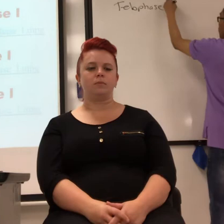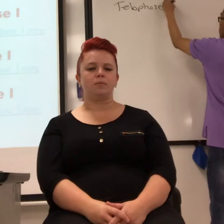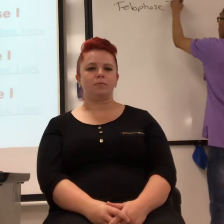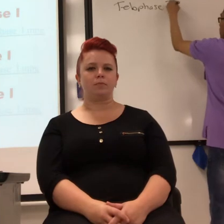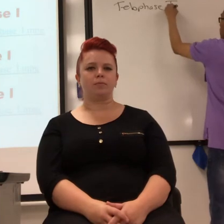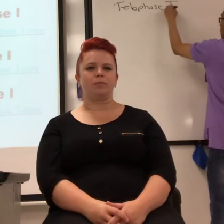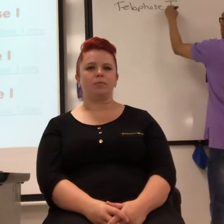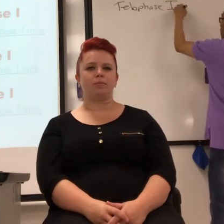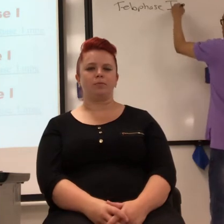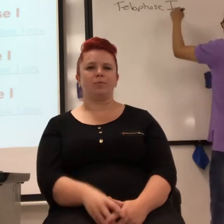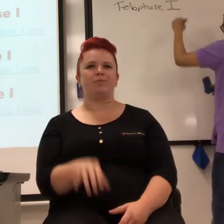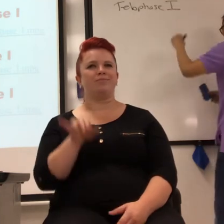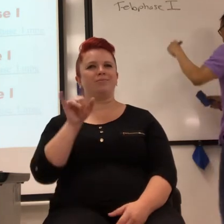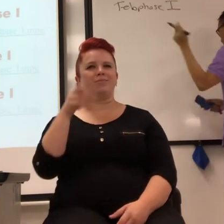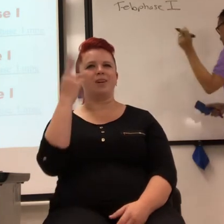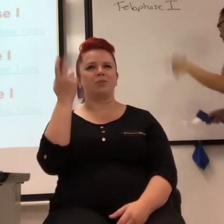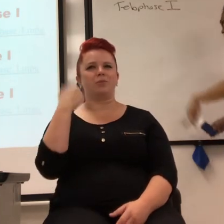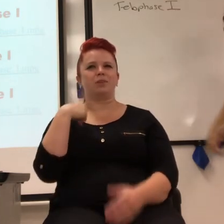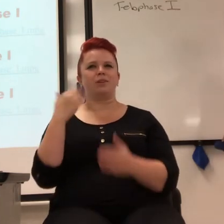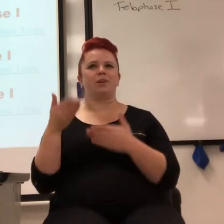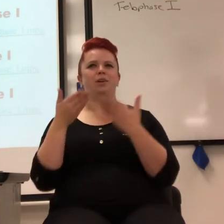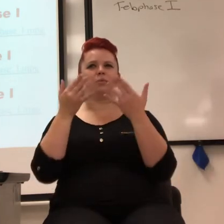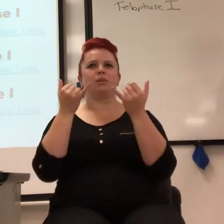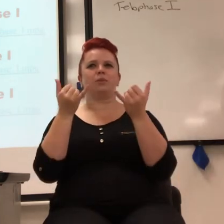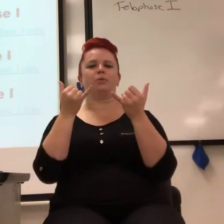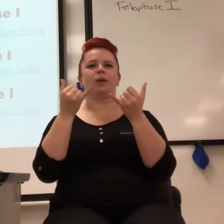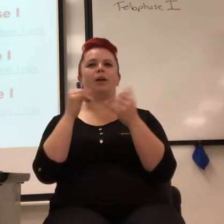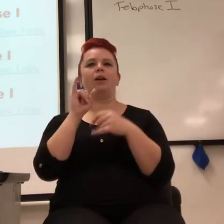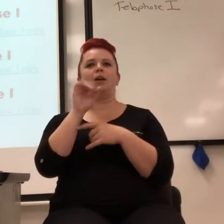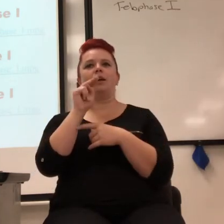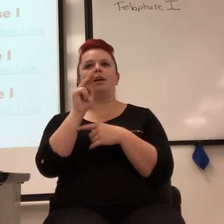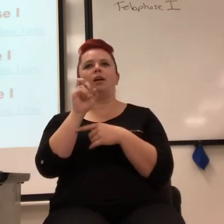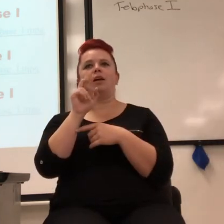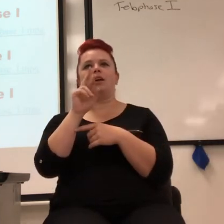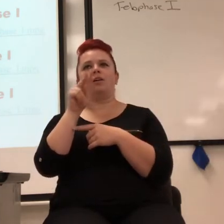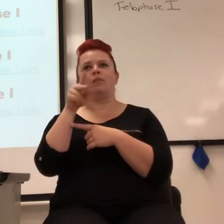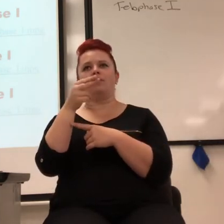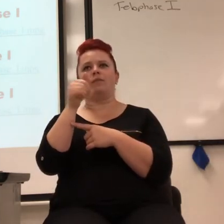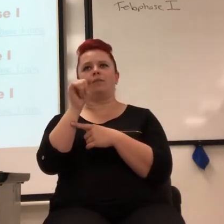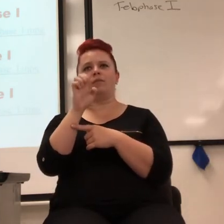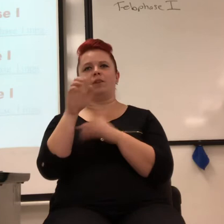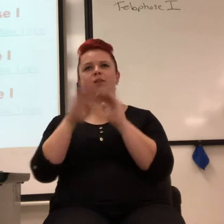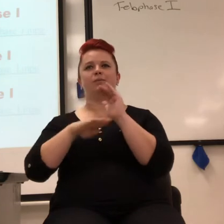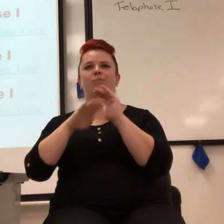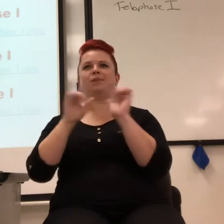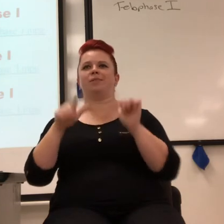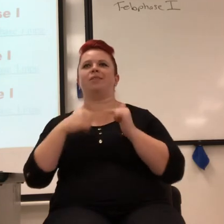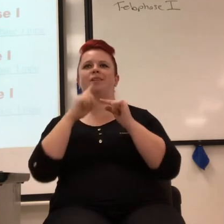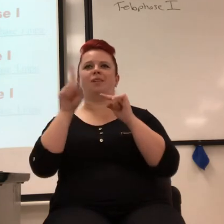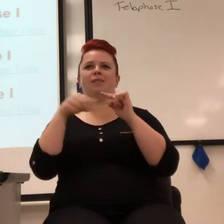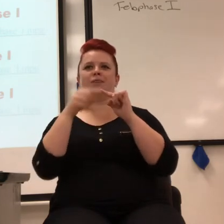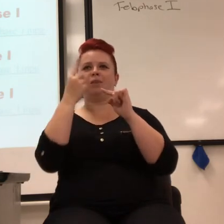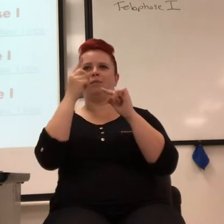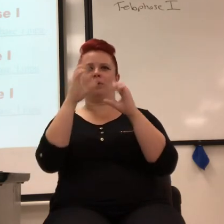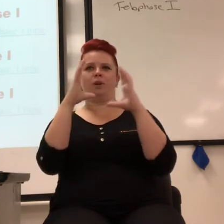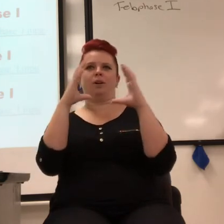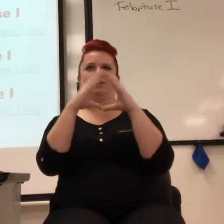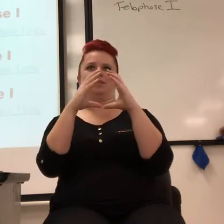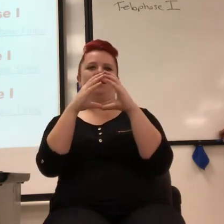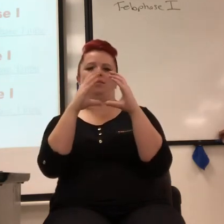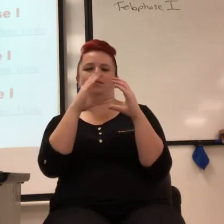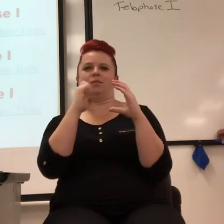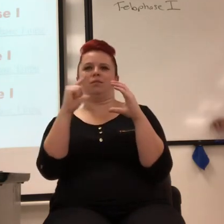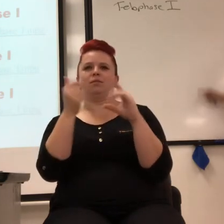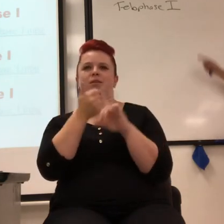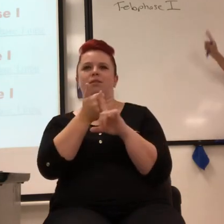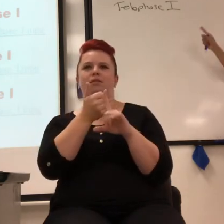That's why I presented it today. Interphase is basically the life cycle of a cell, just not the part where it divides. So we're talking about just the